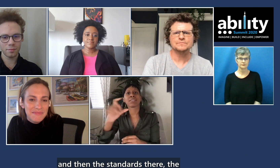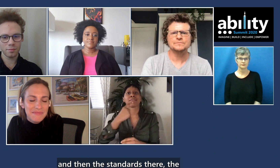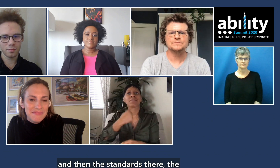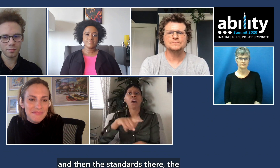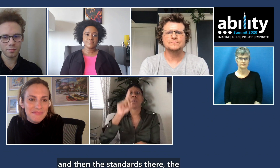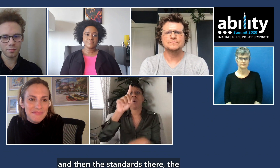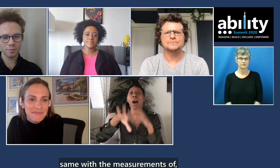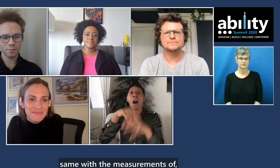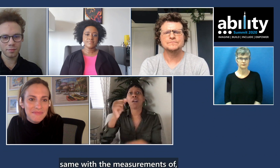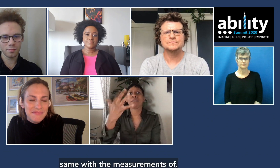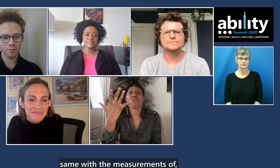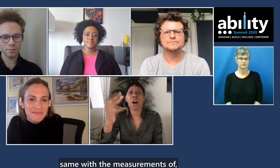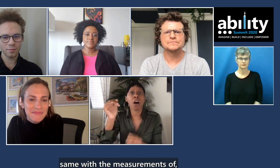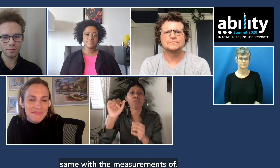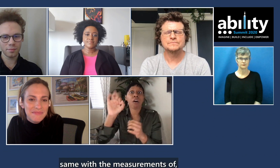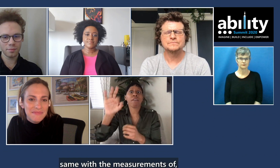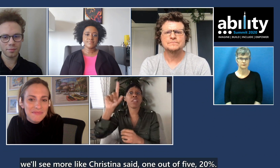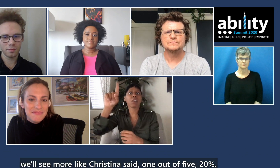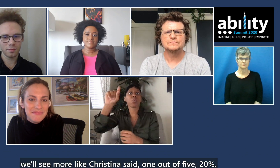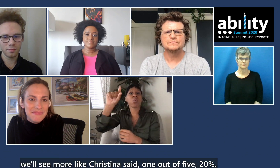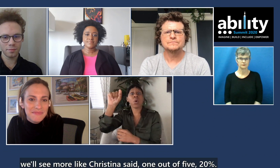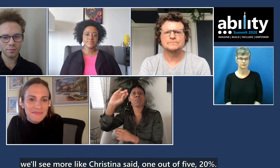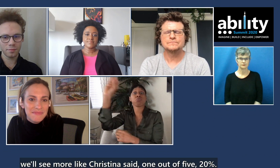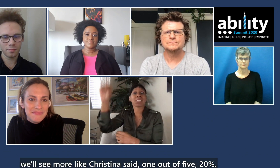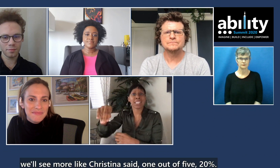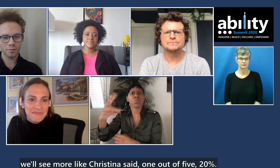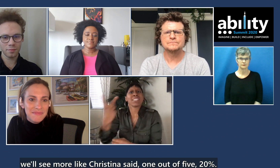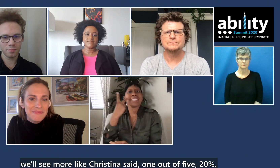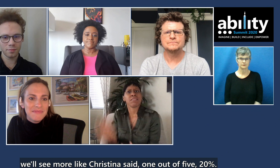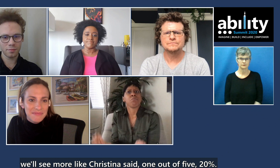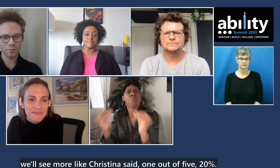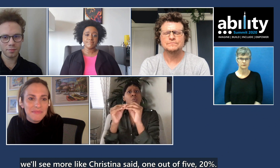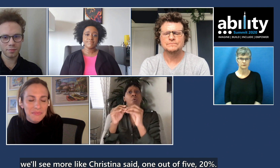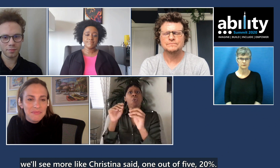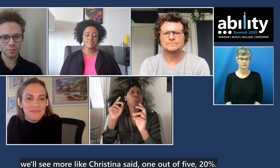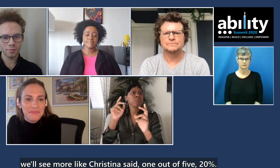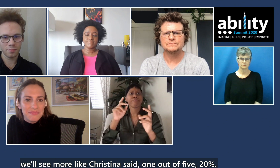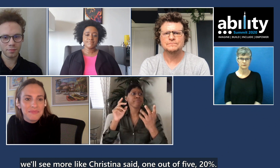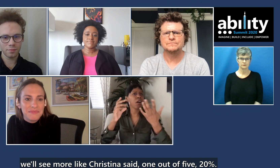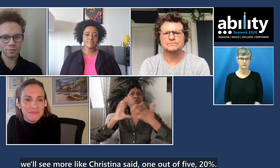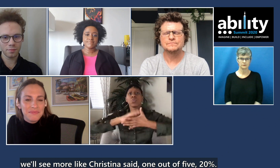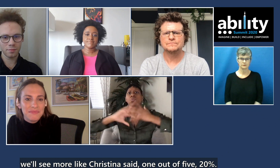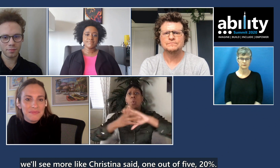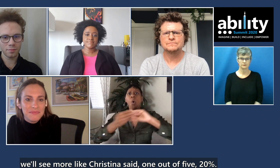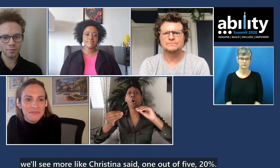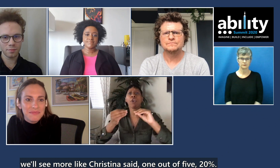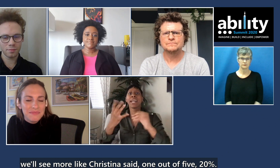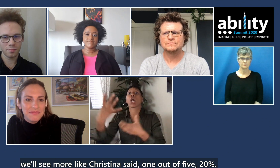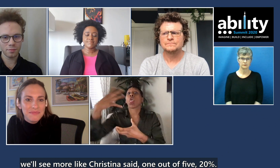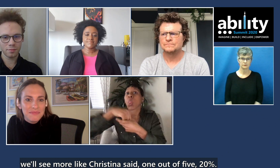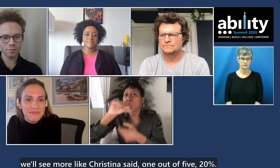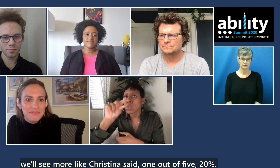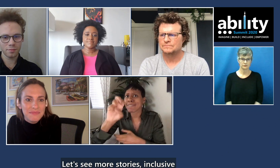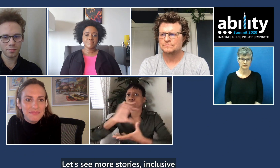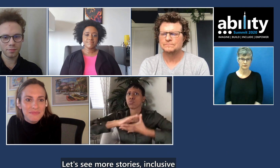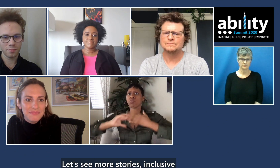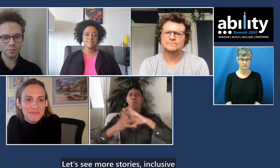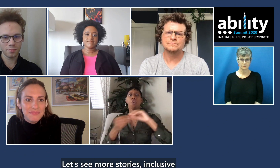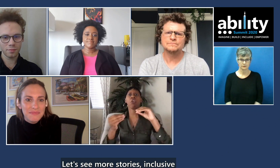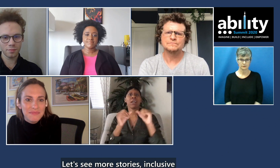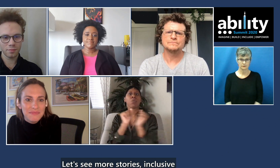of, we'll see more like Christina said, 1 out of 5, 20%. Let's see more